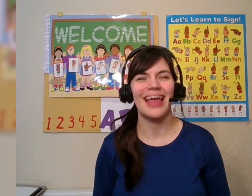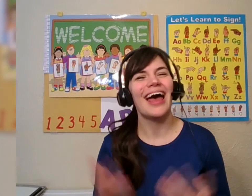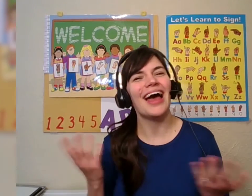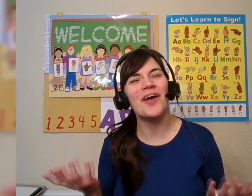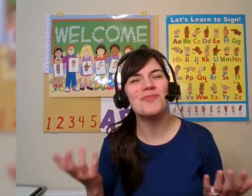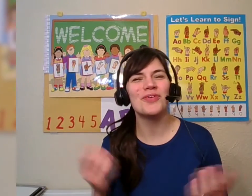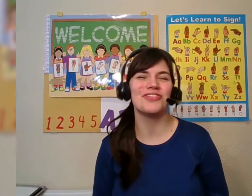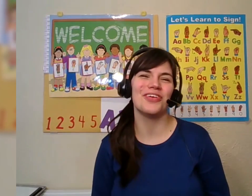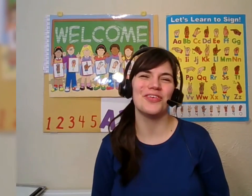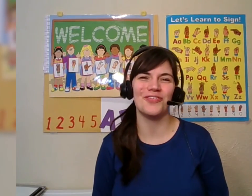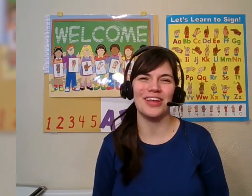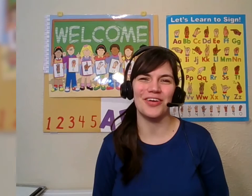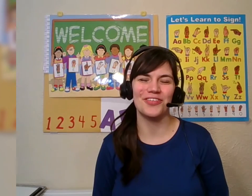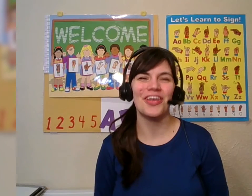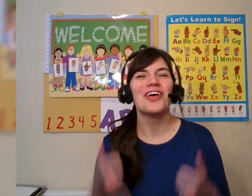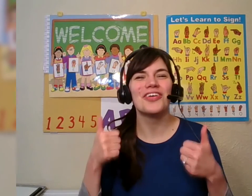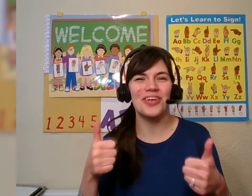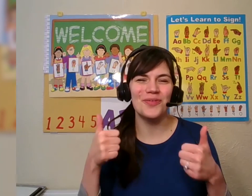I hope you enjoyed those videos. Good work